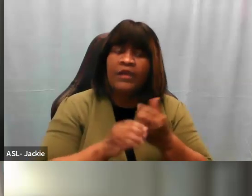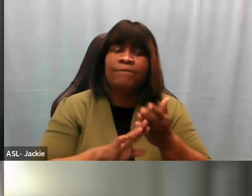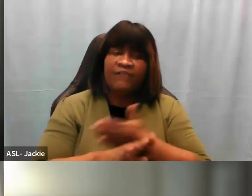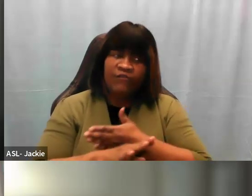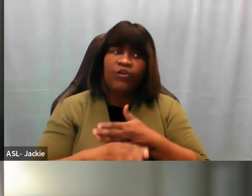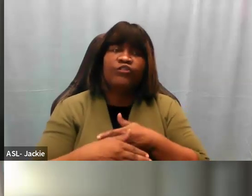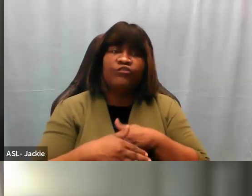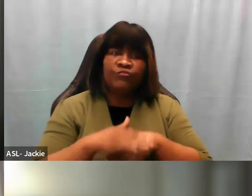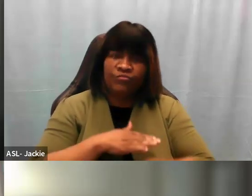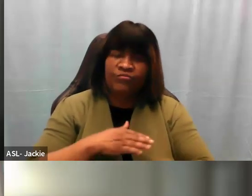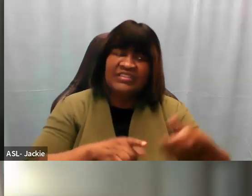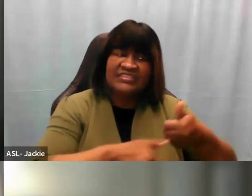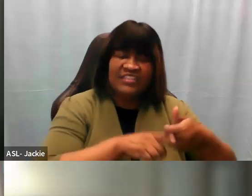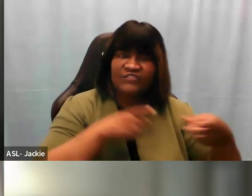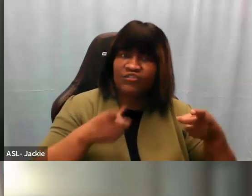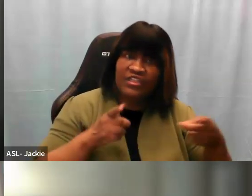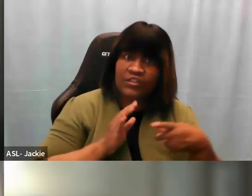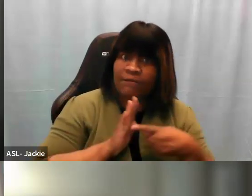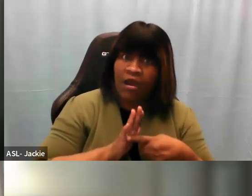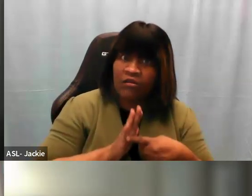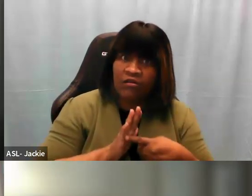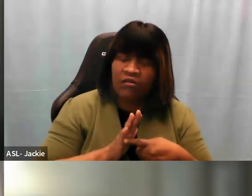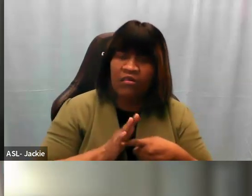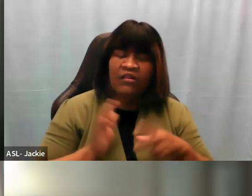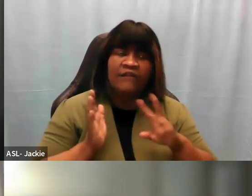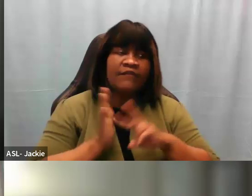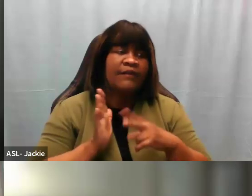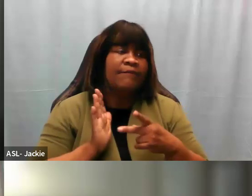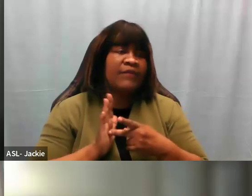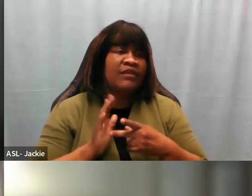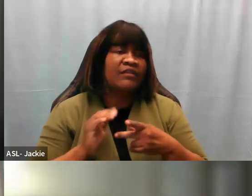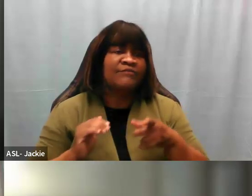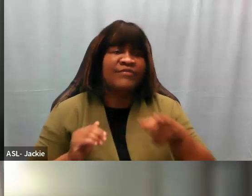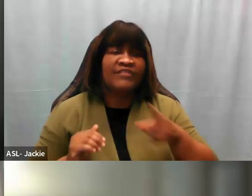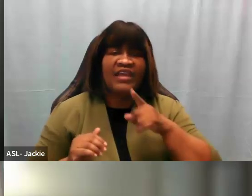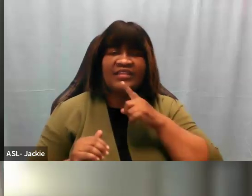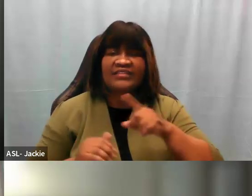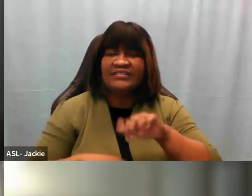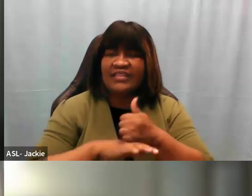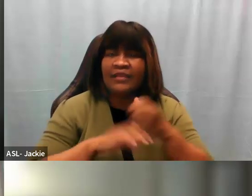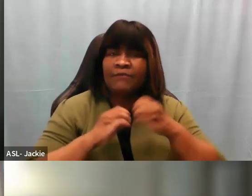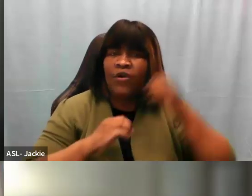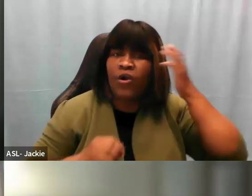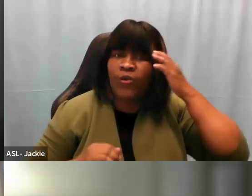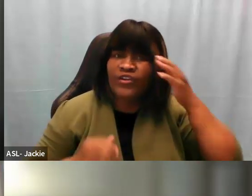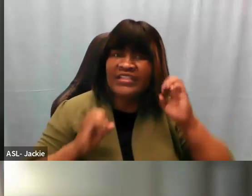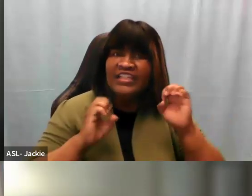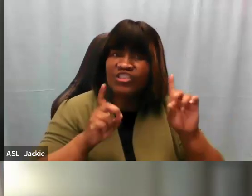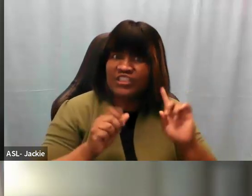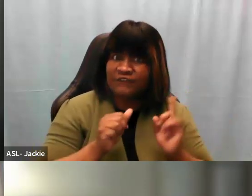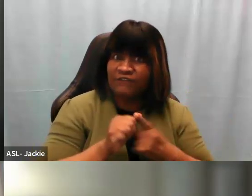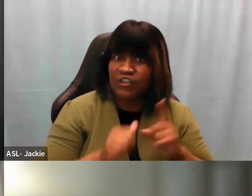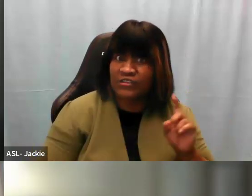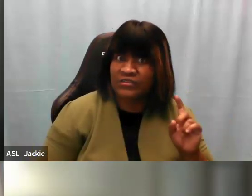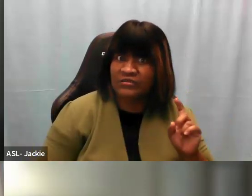introduce the idea of self-direction model? So looking at it as a setup, awareness, and education.